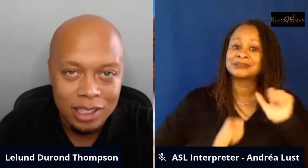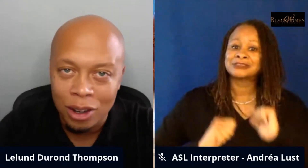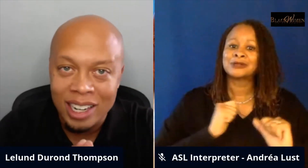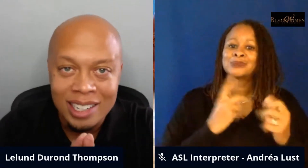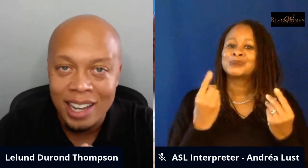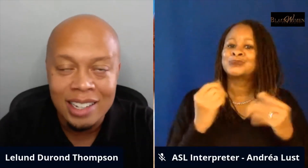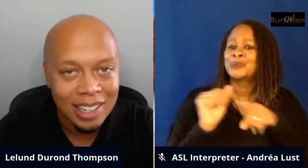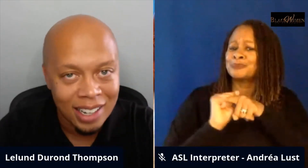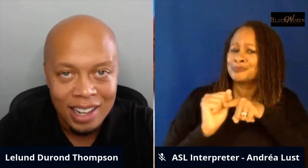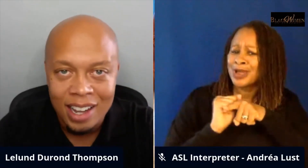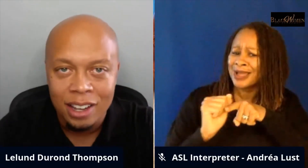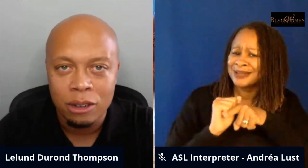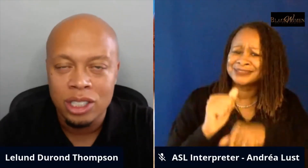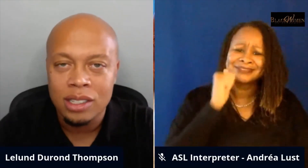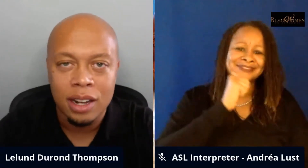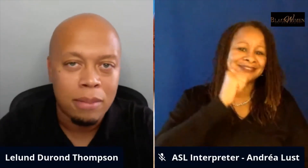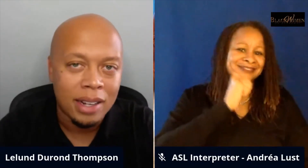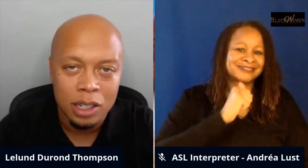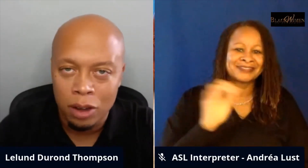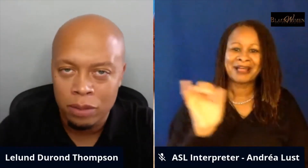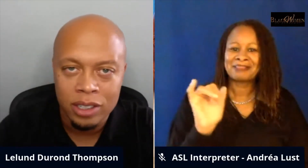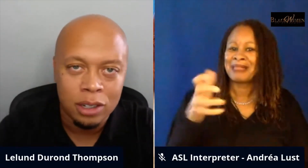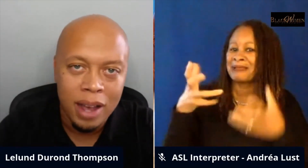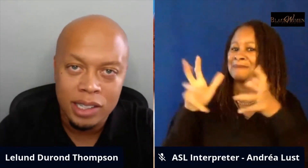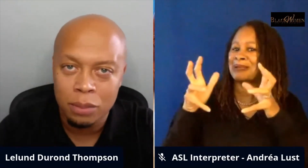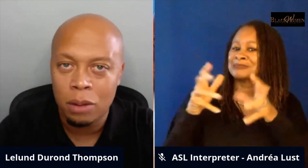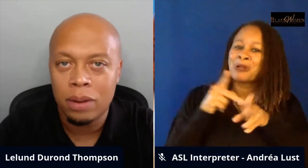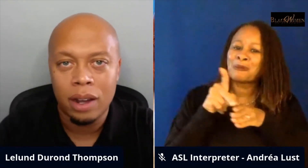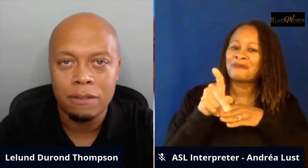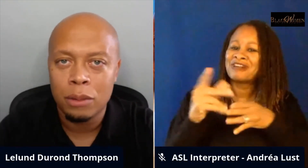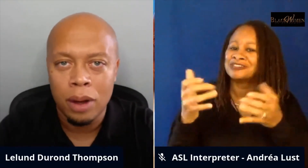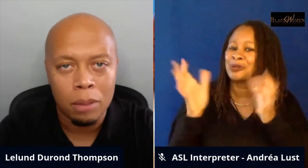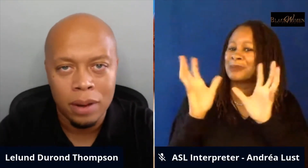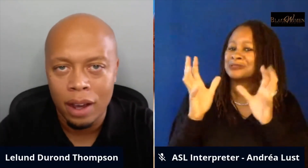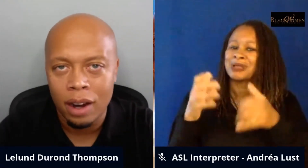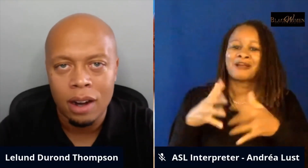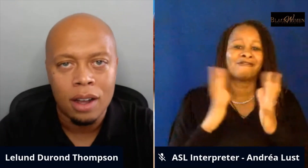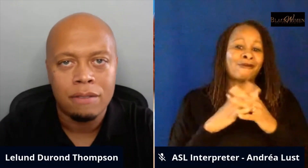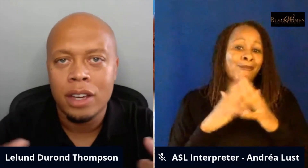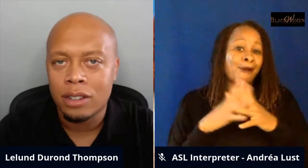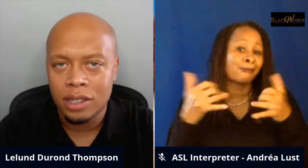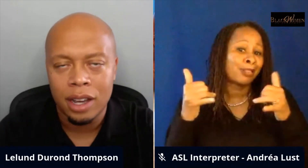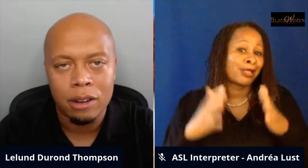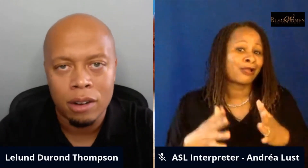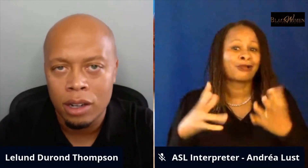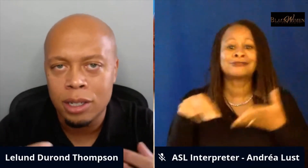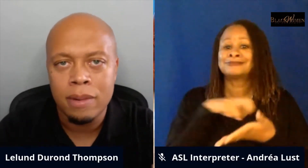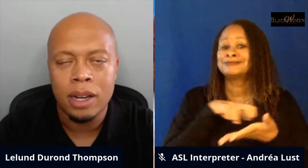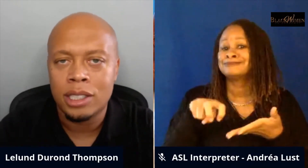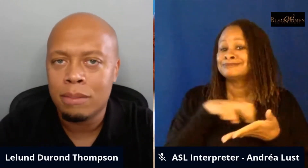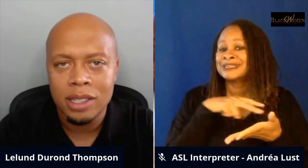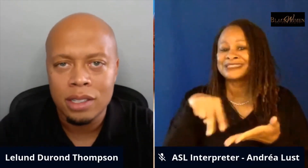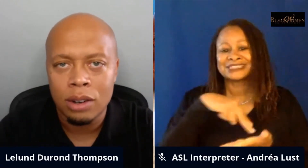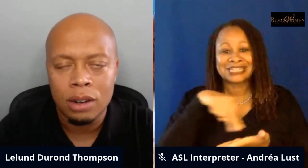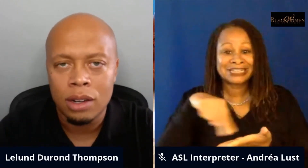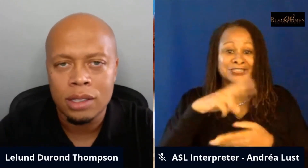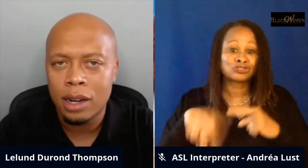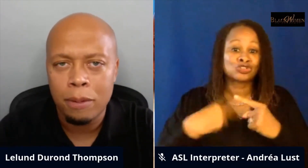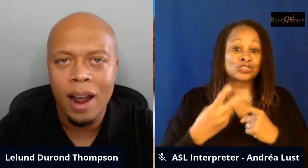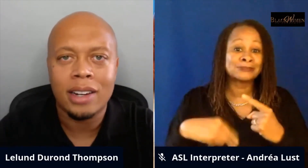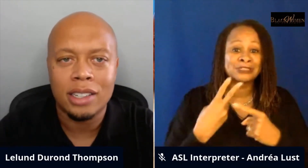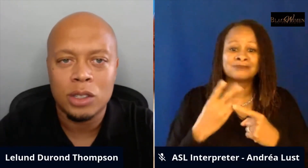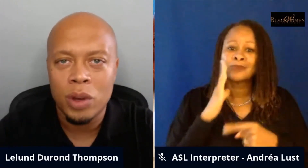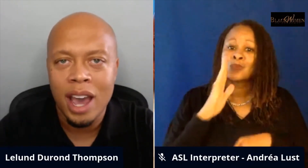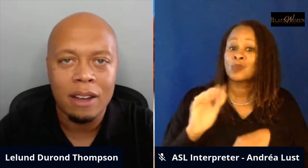practice on a daily, just like a professional basketball player, football player, figure skater, a gymnast is